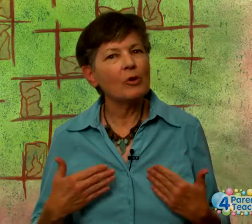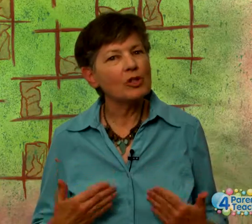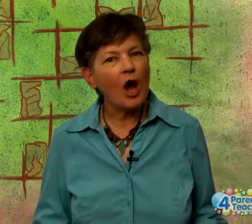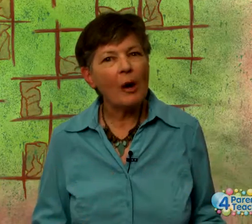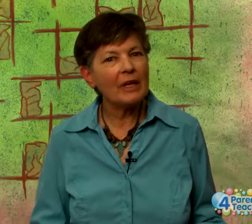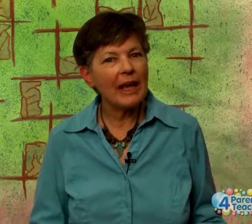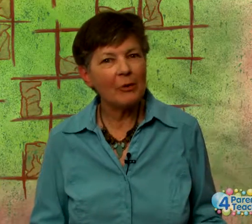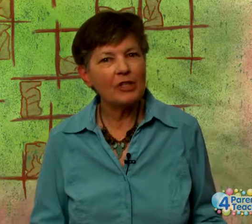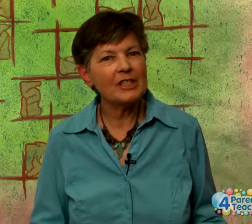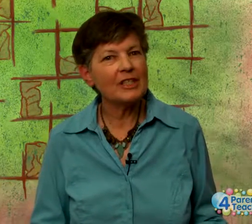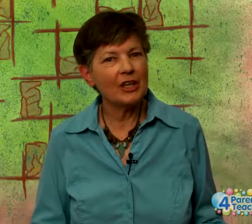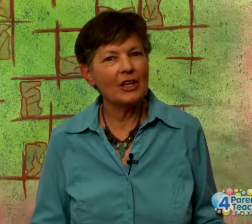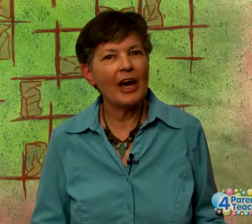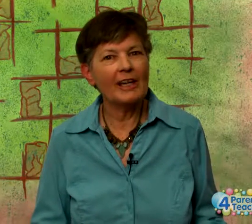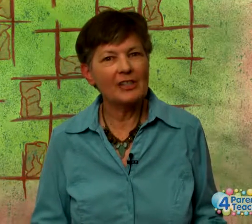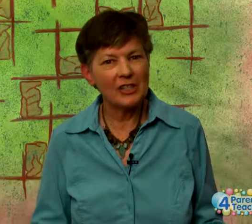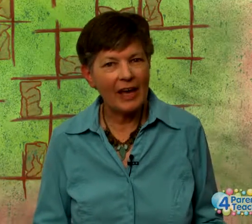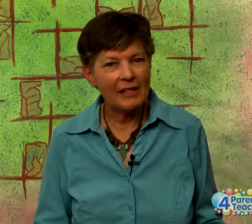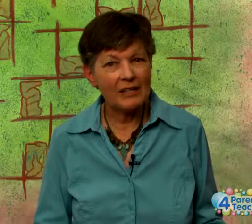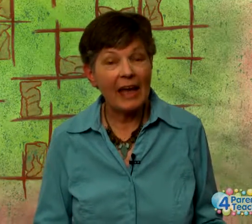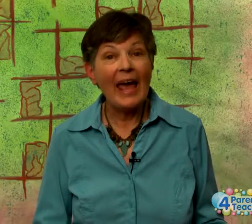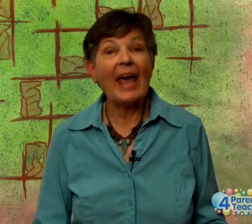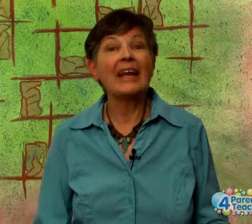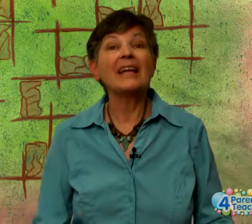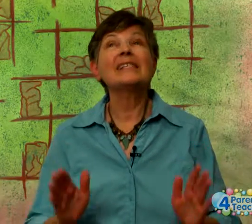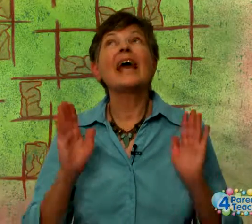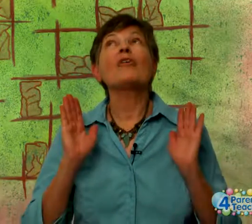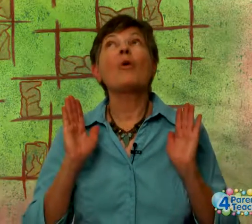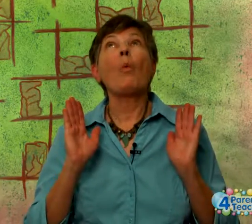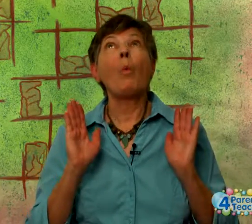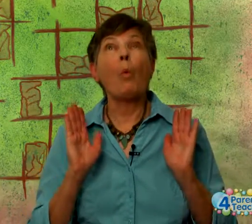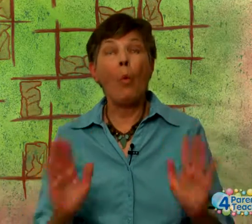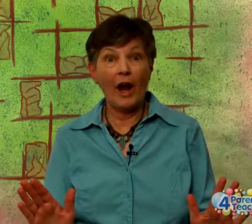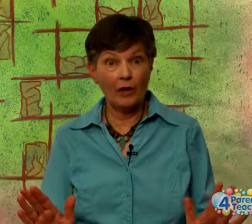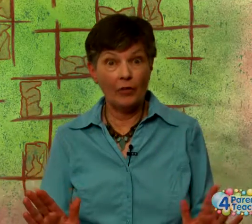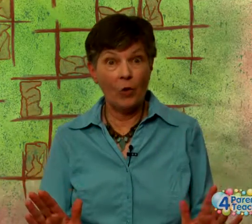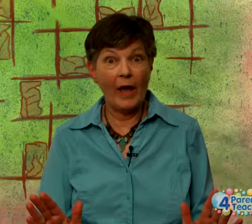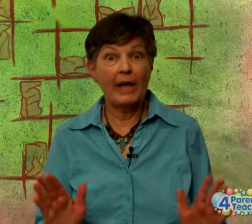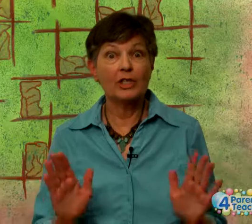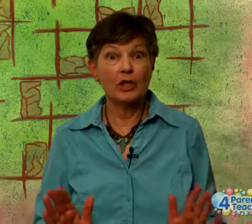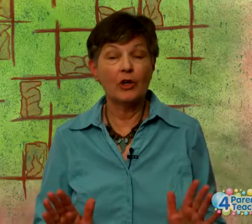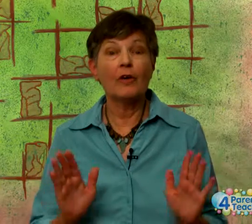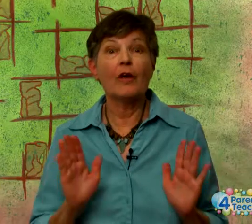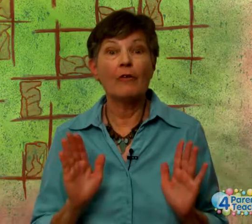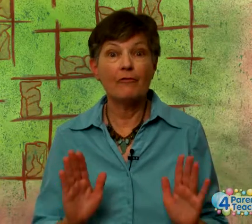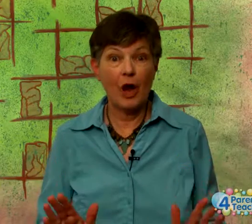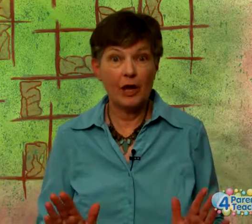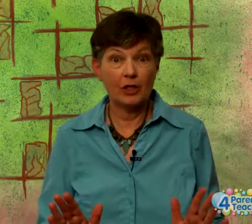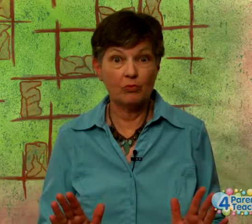most common languages in the United States. And it is a wonderful way to learn phonics